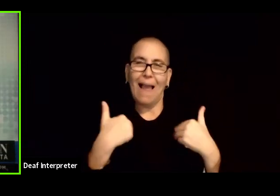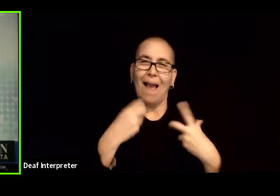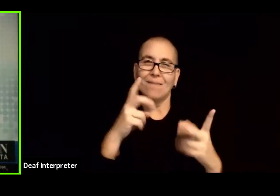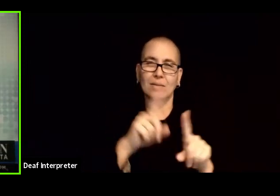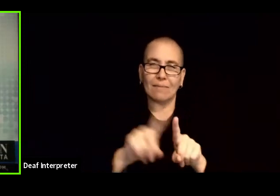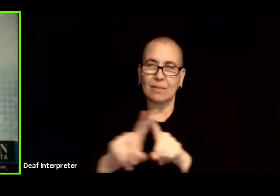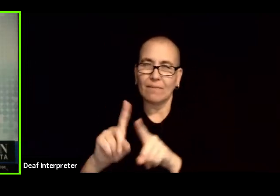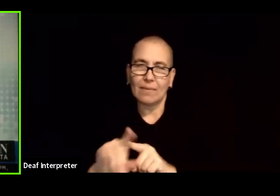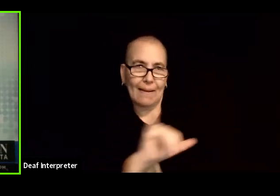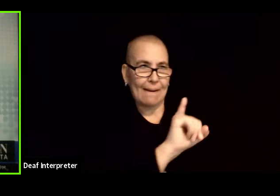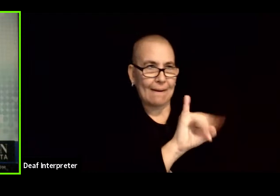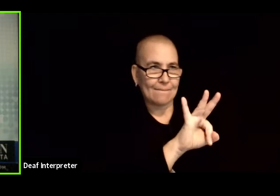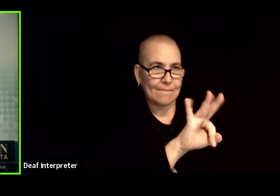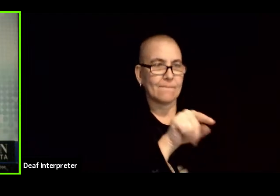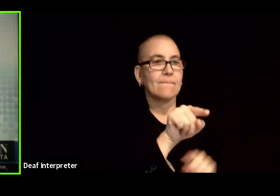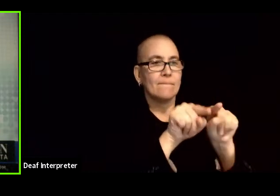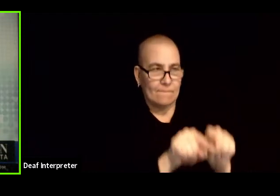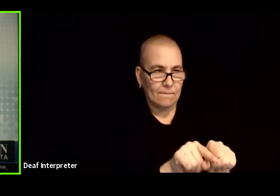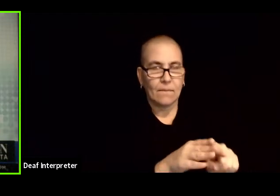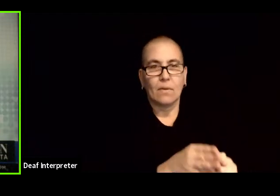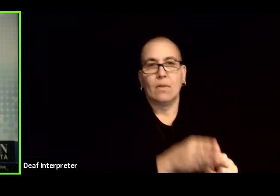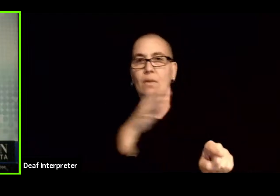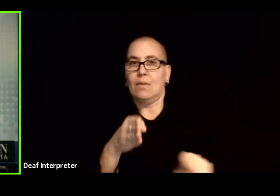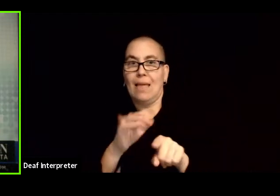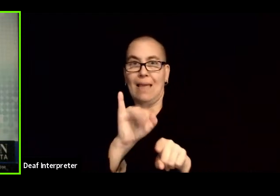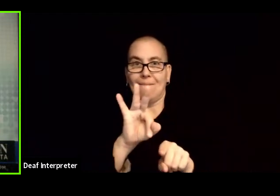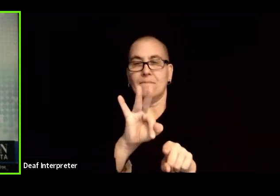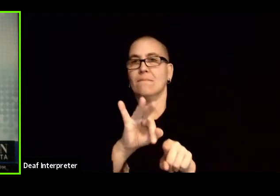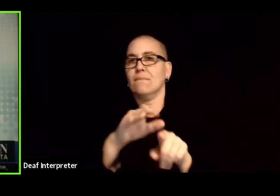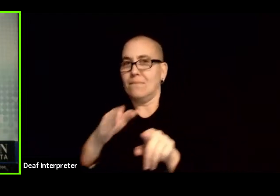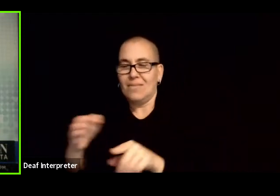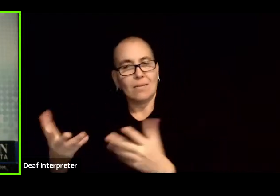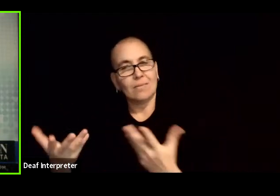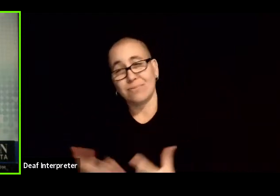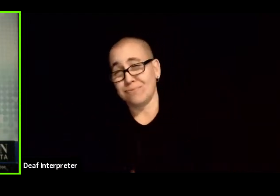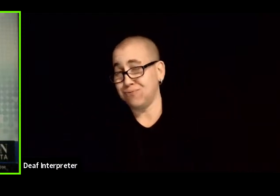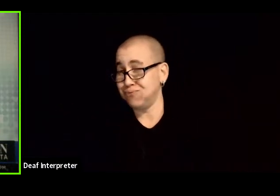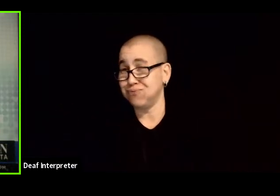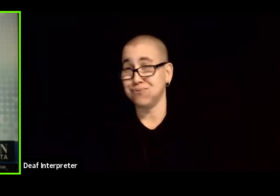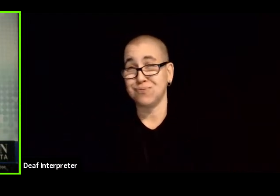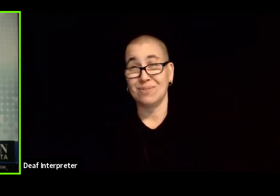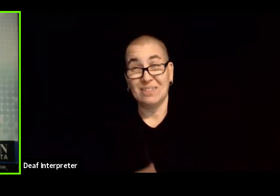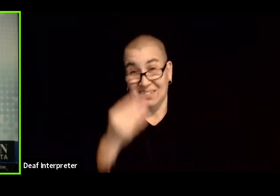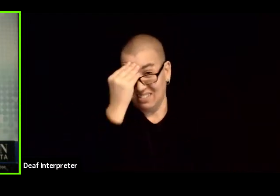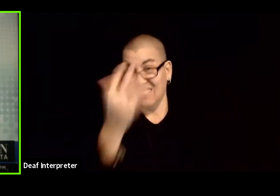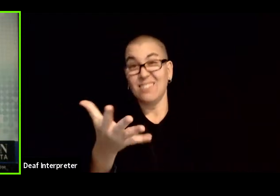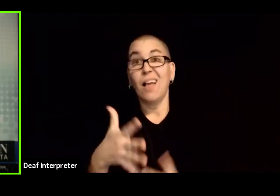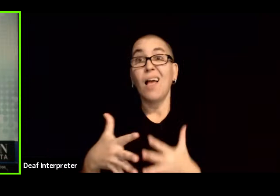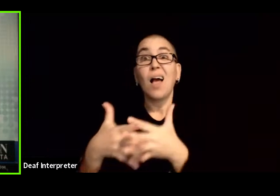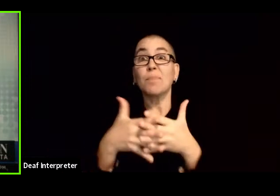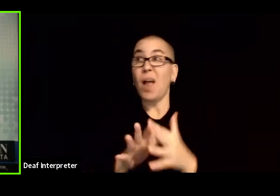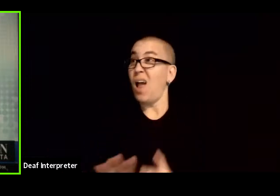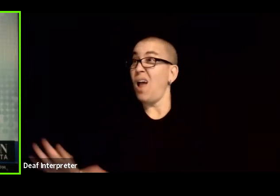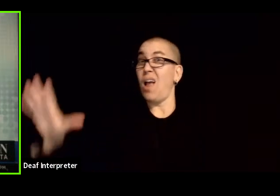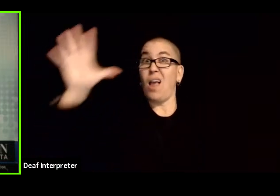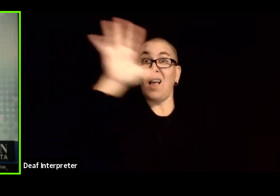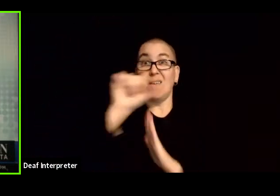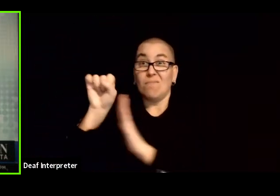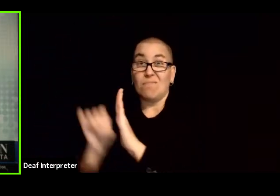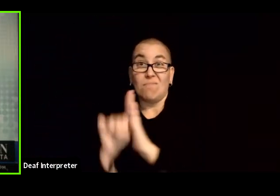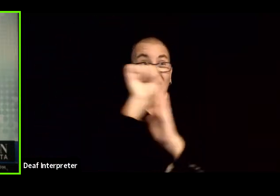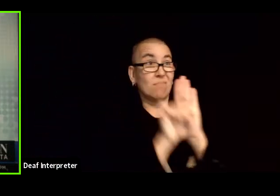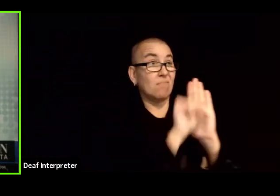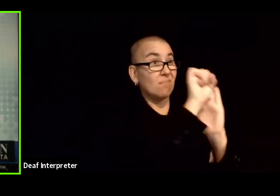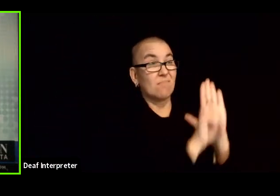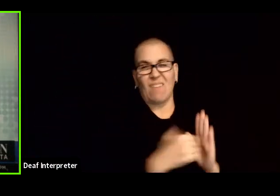country and research happening around some of those questions about how, looking retrospectively, what can